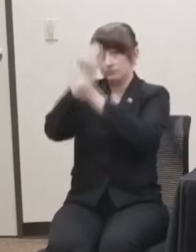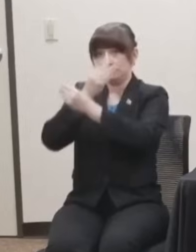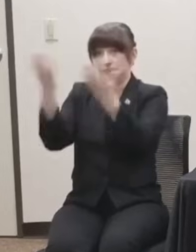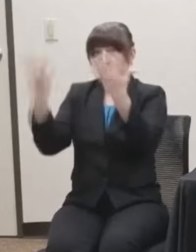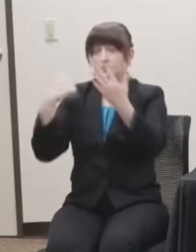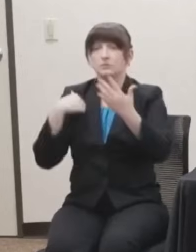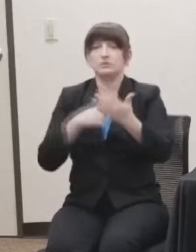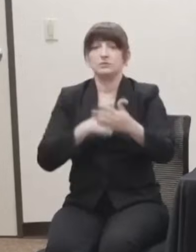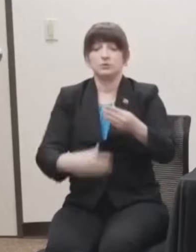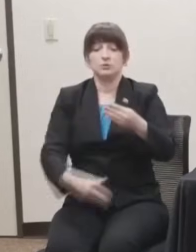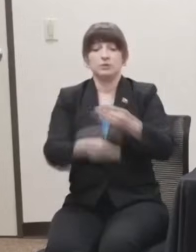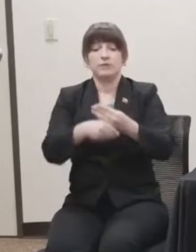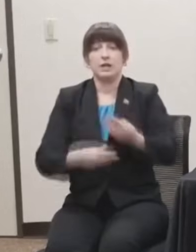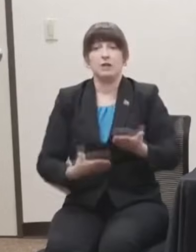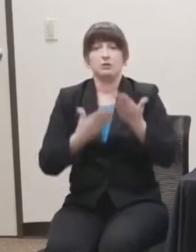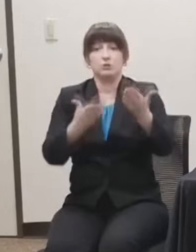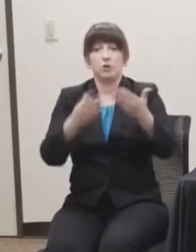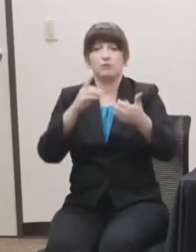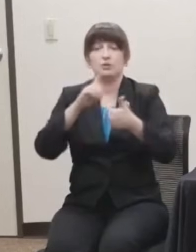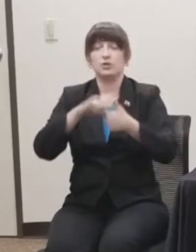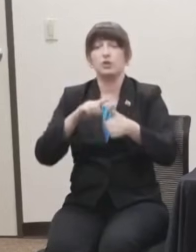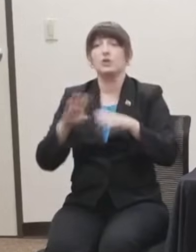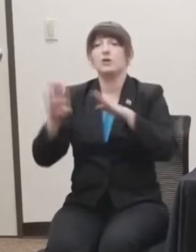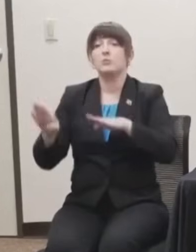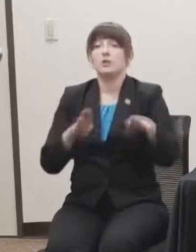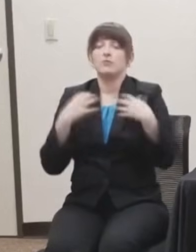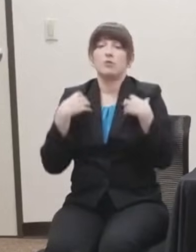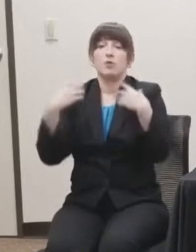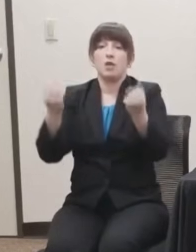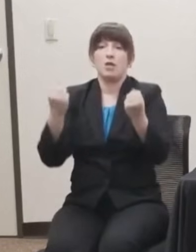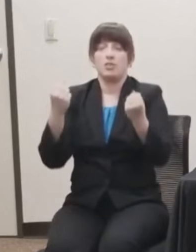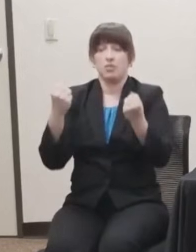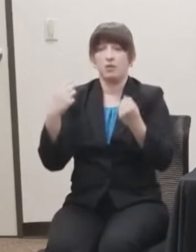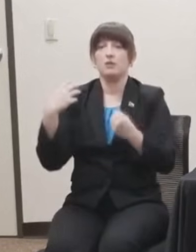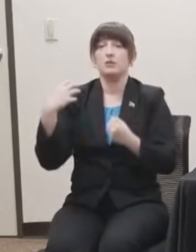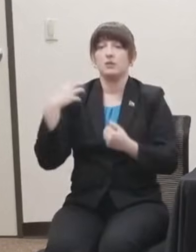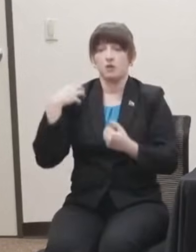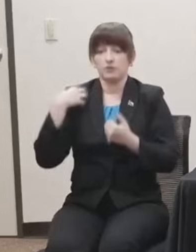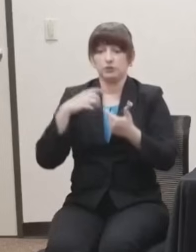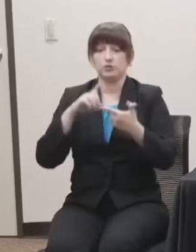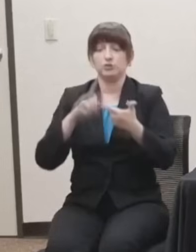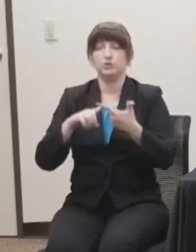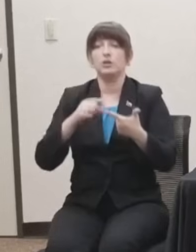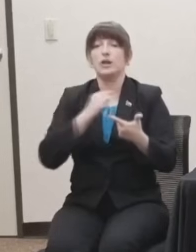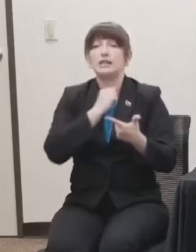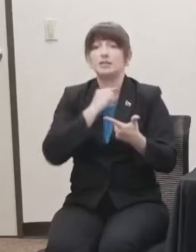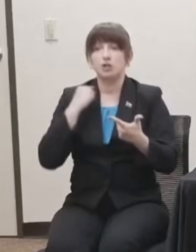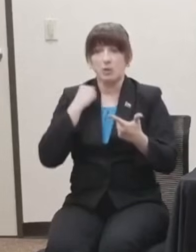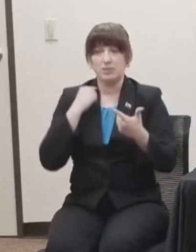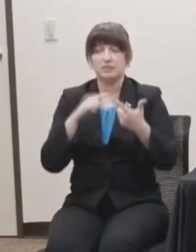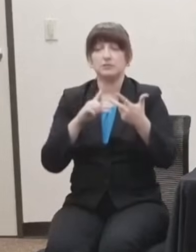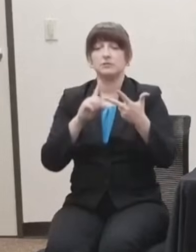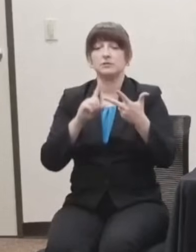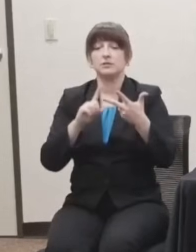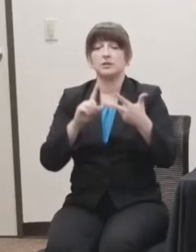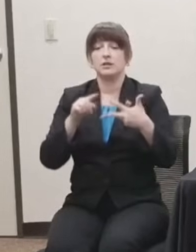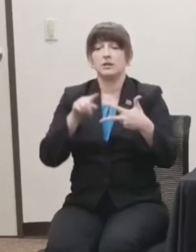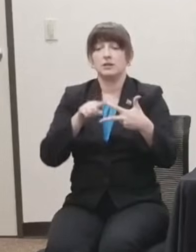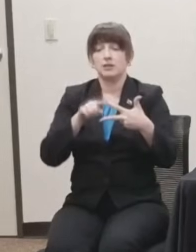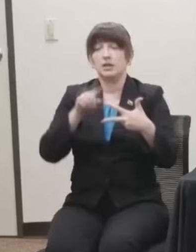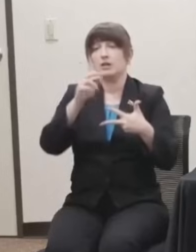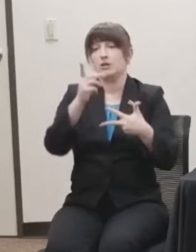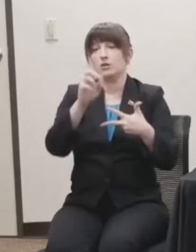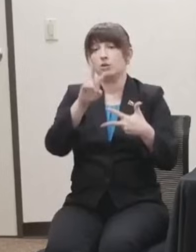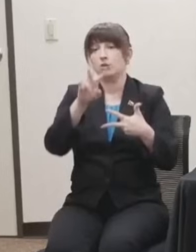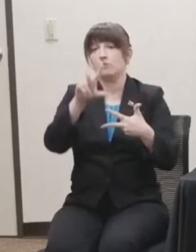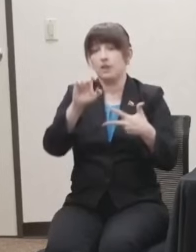Kerrville, a chaplain in Kerrville. We also sent a chaplain to San Saba. We've expanded the state's Air